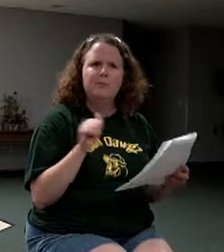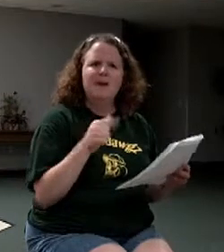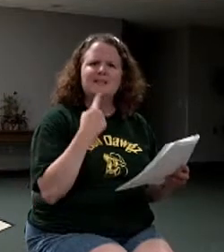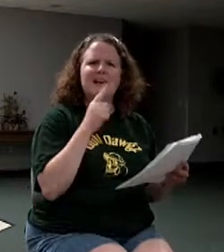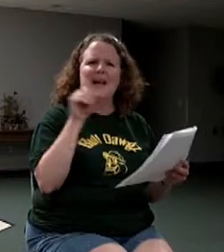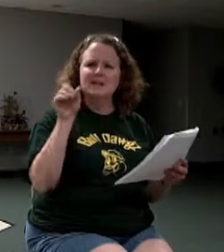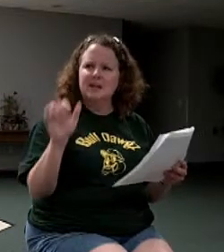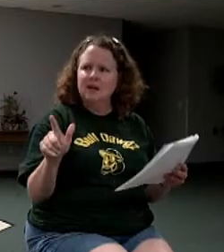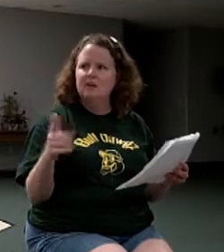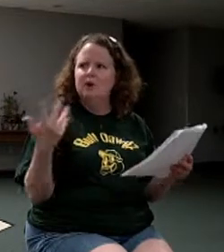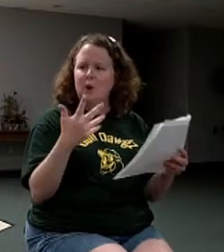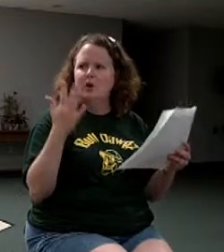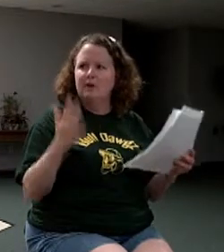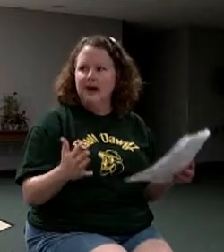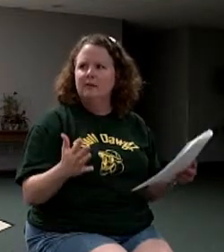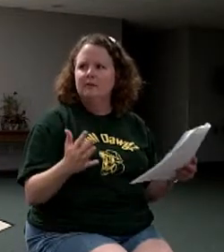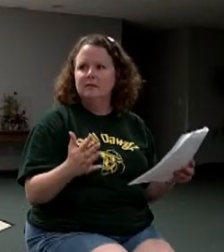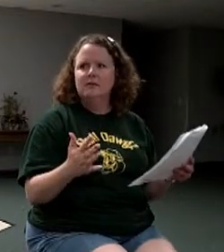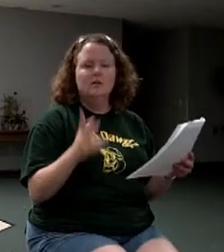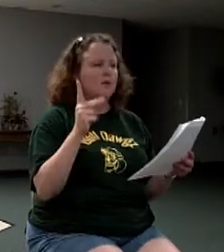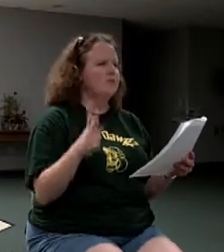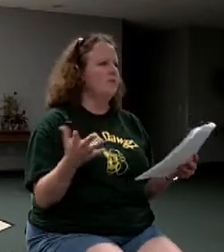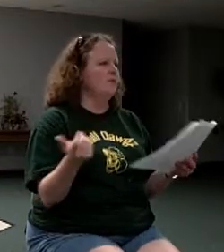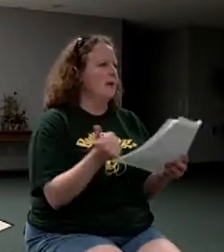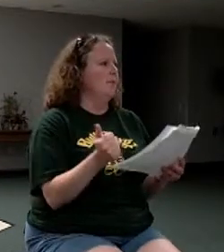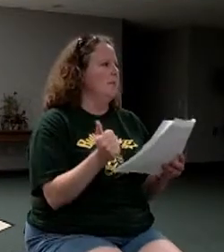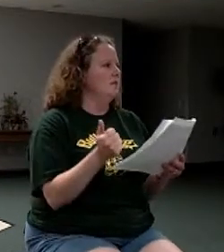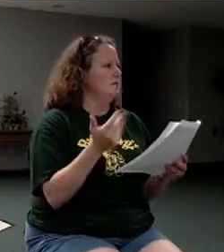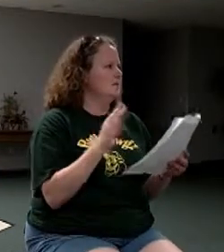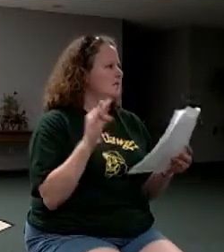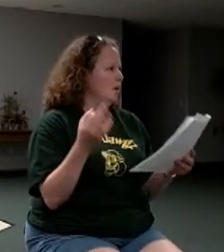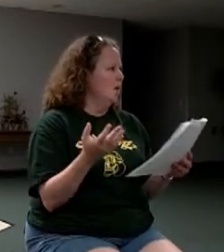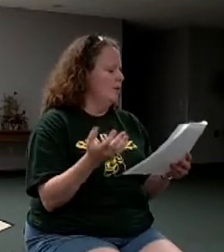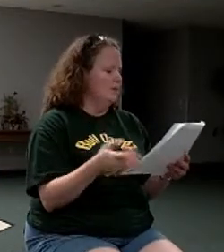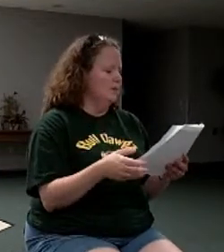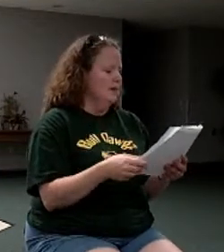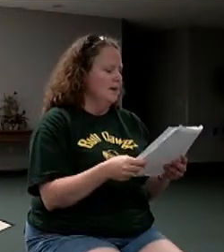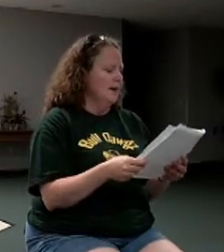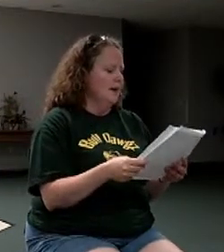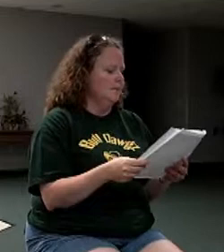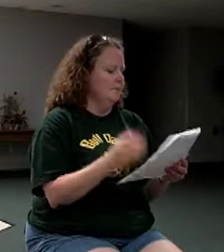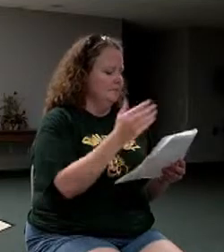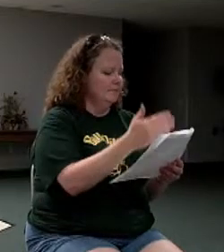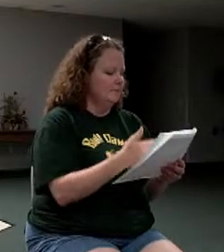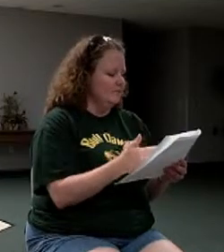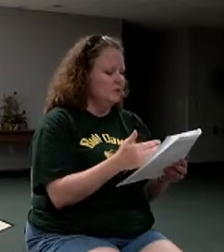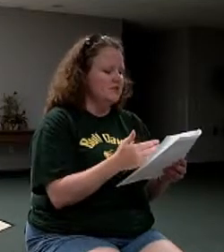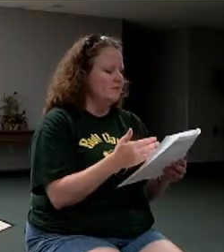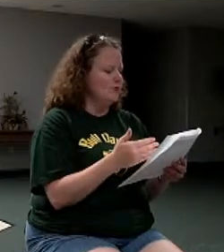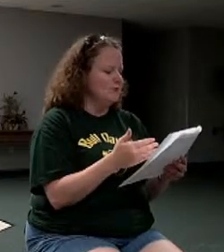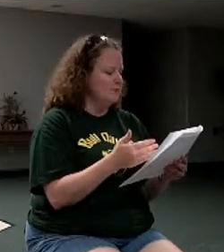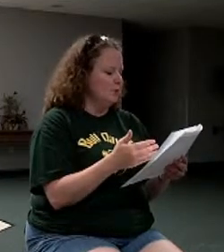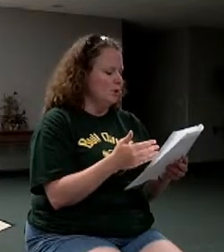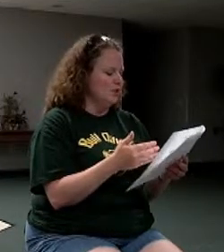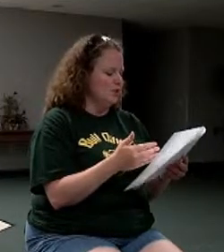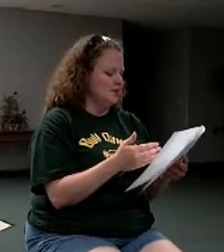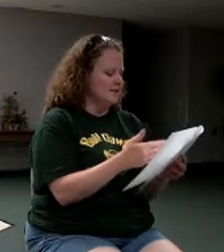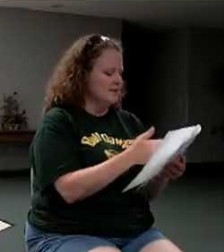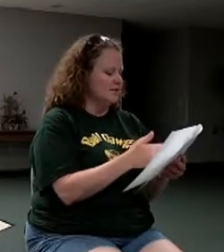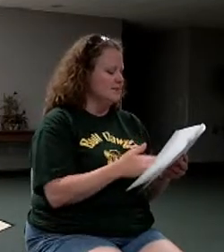Practice asking your partner that, the person in your family that's here with you. Some few simple questions, and then there's some